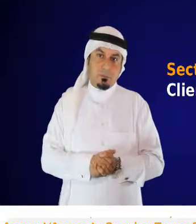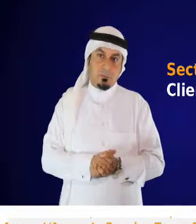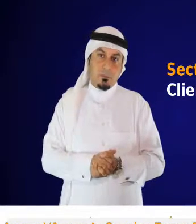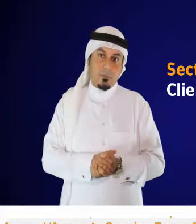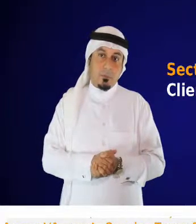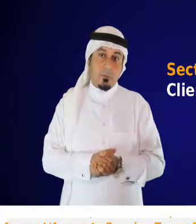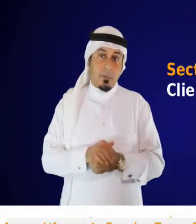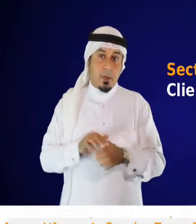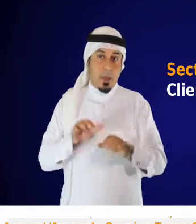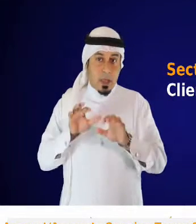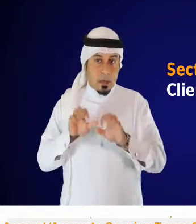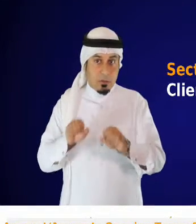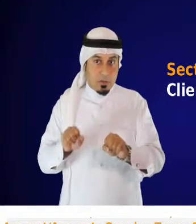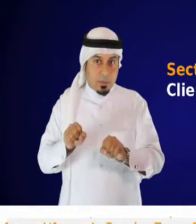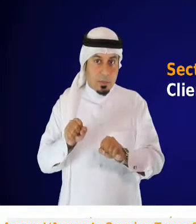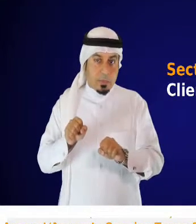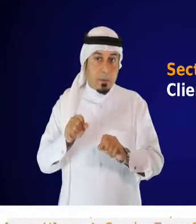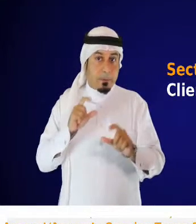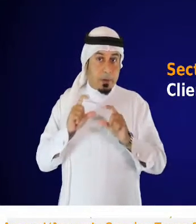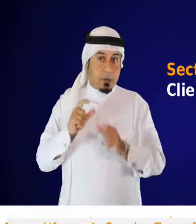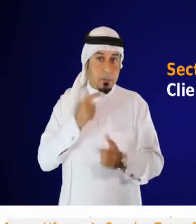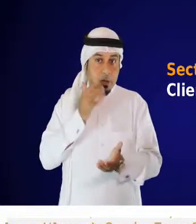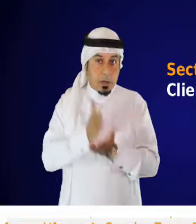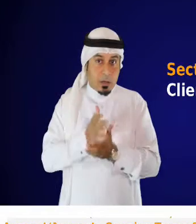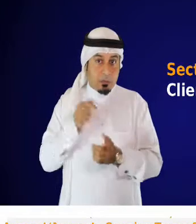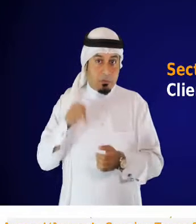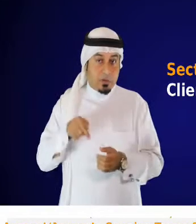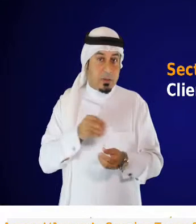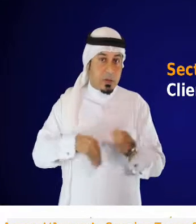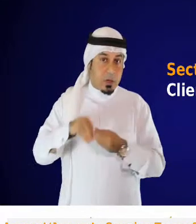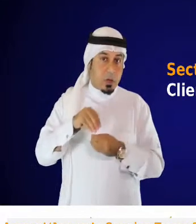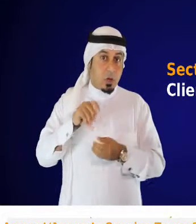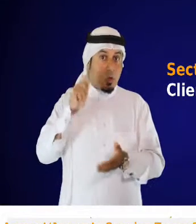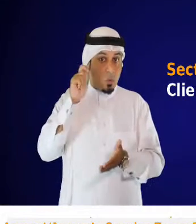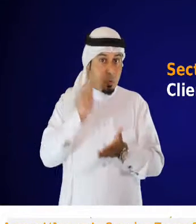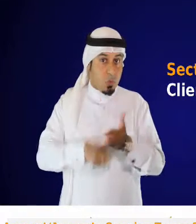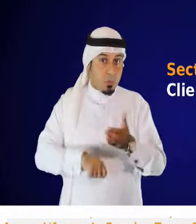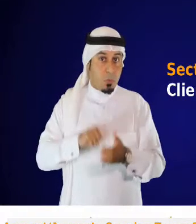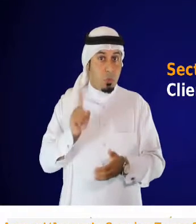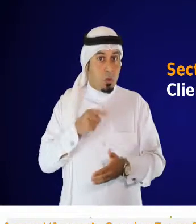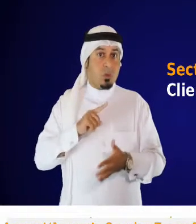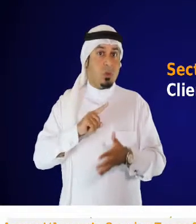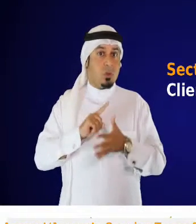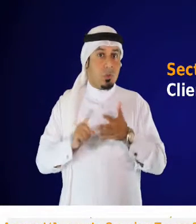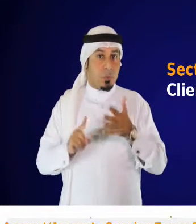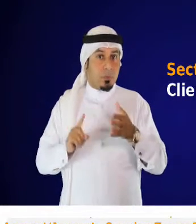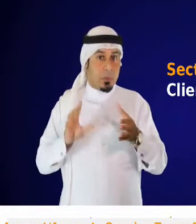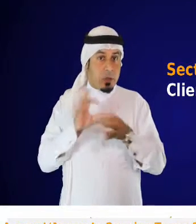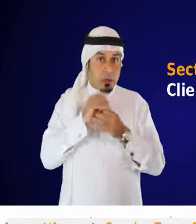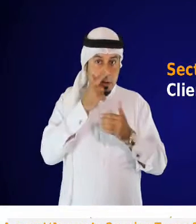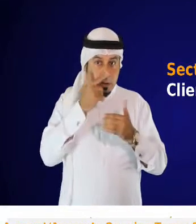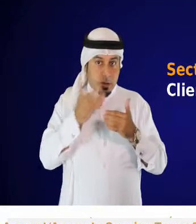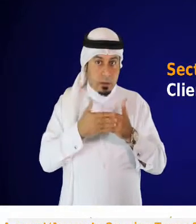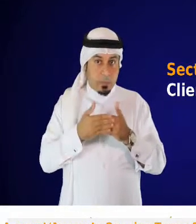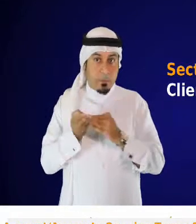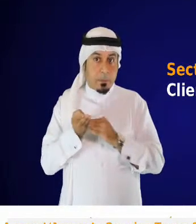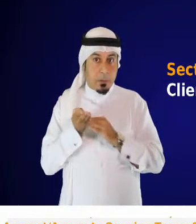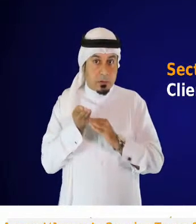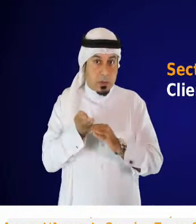8. The bank reserves the right to amend the terms and conditions relating to the ATM card service without prior notice to the